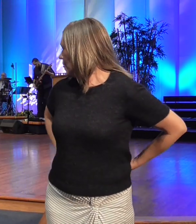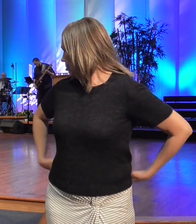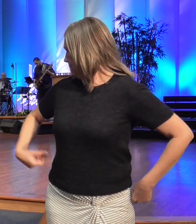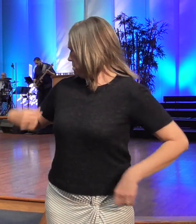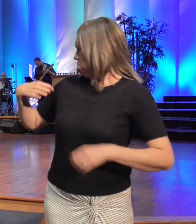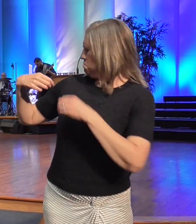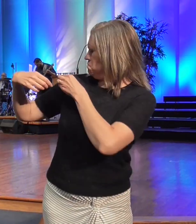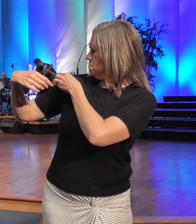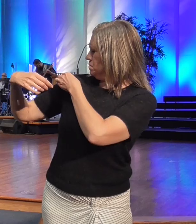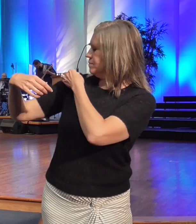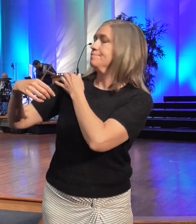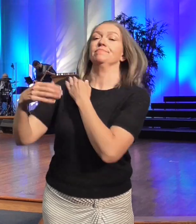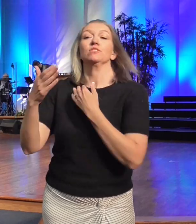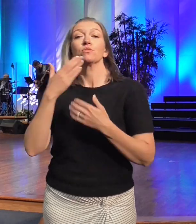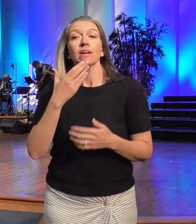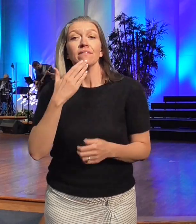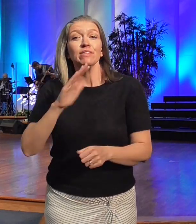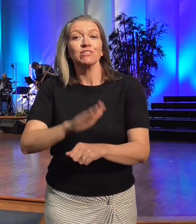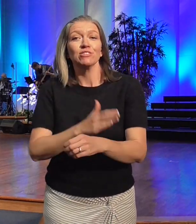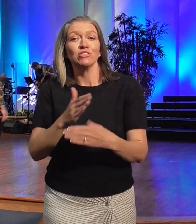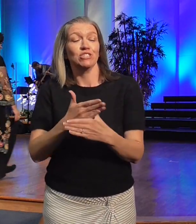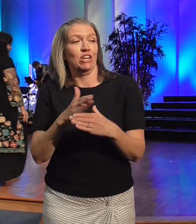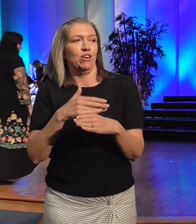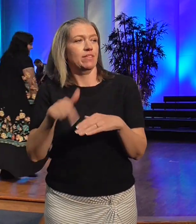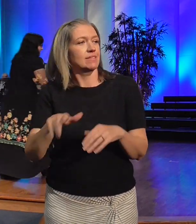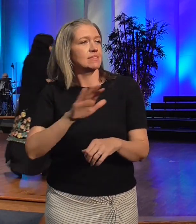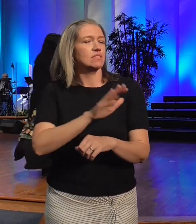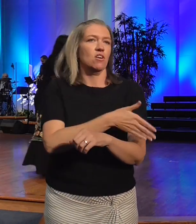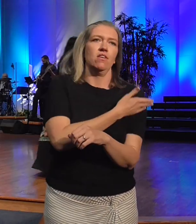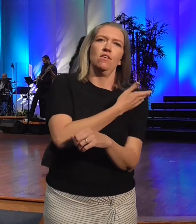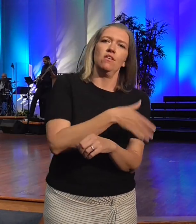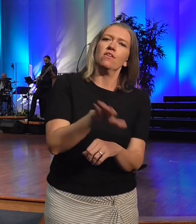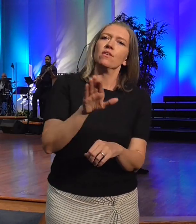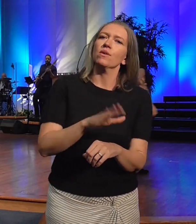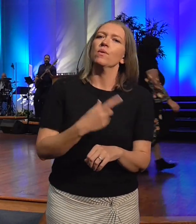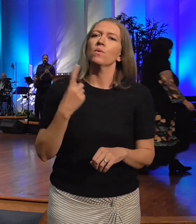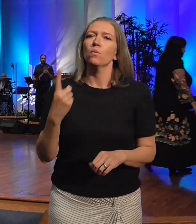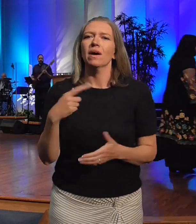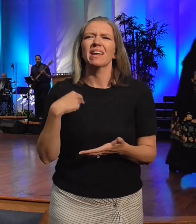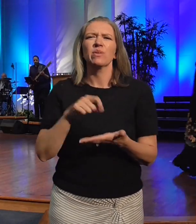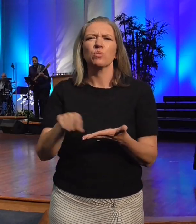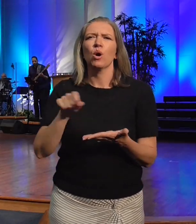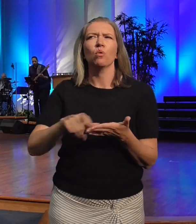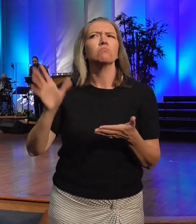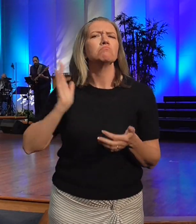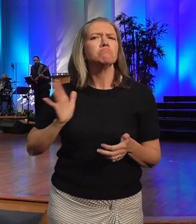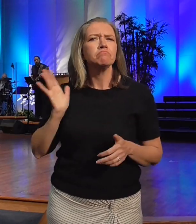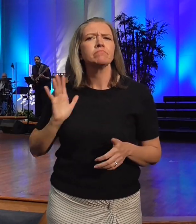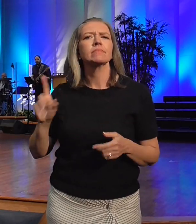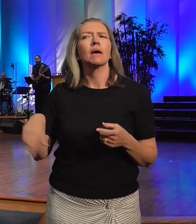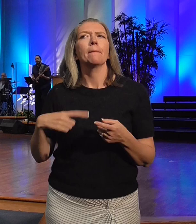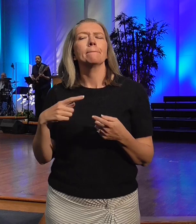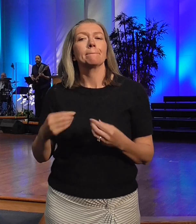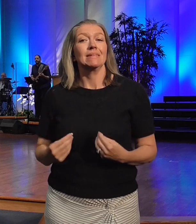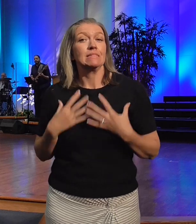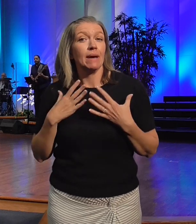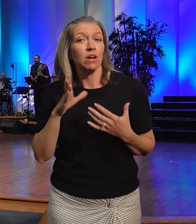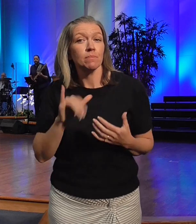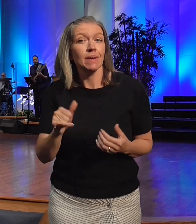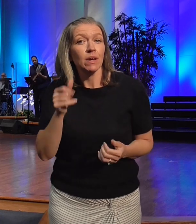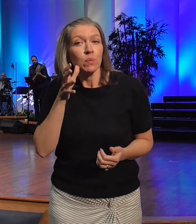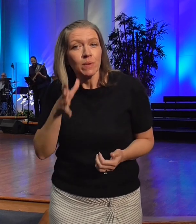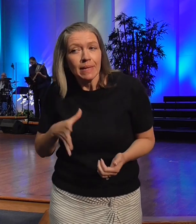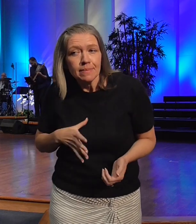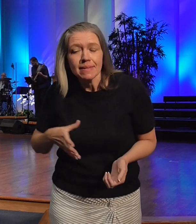Well, I'm so grateful to share this song with you. One of my songs I wrote a while ago about inspired by women and the